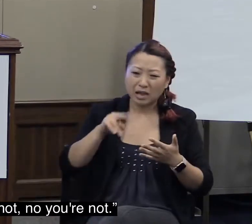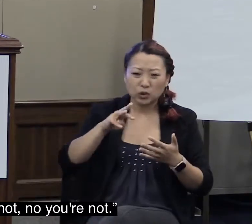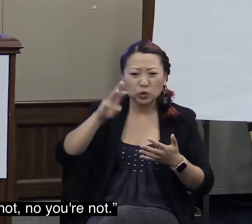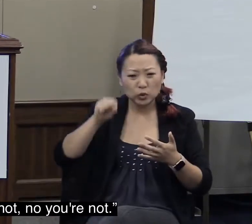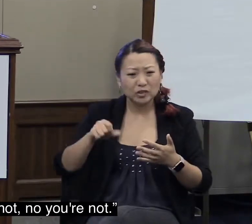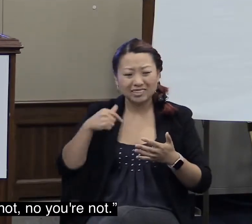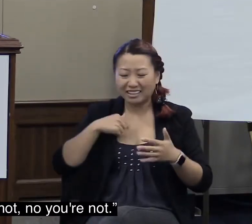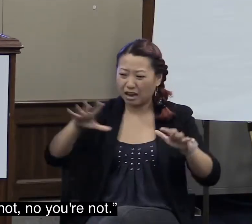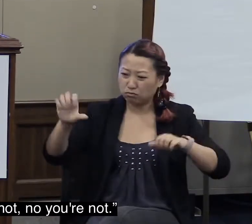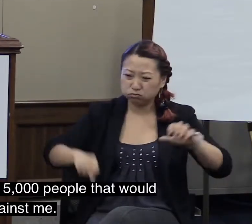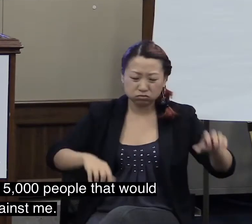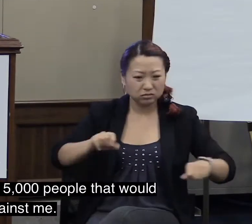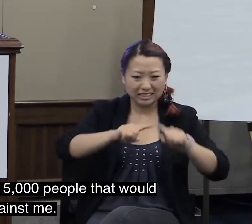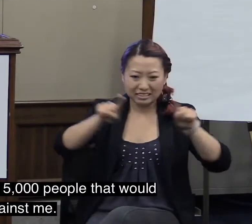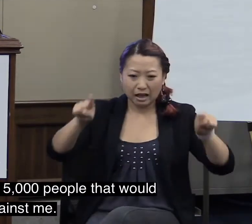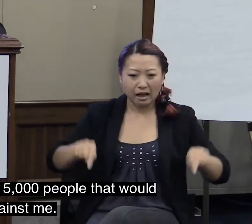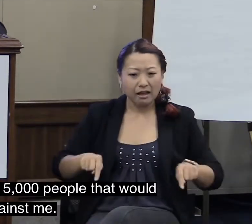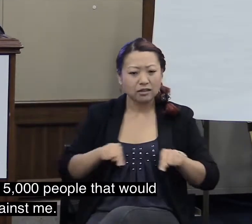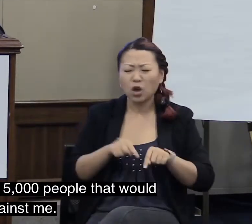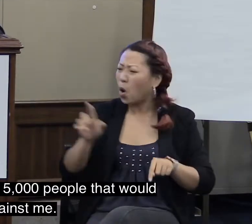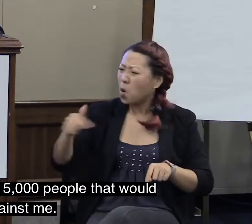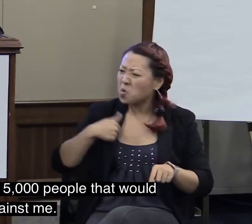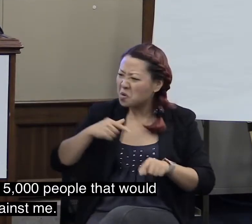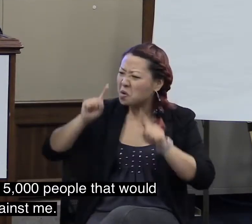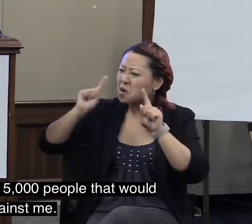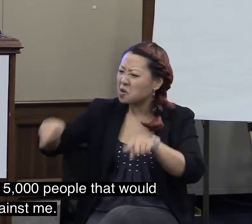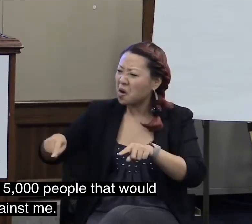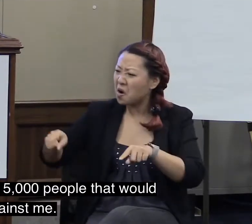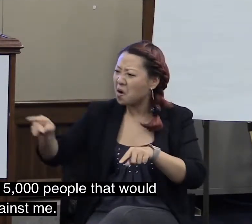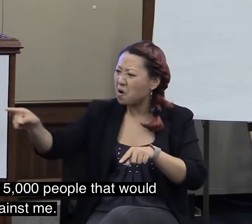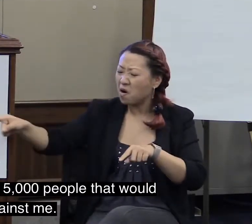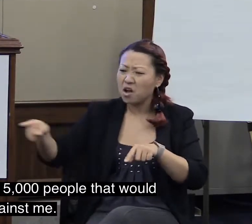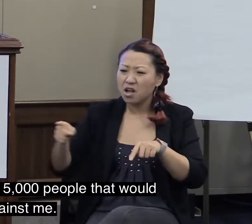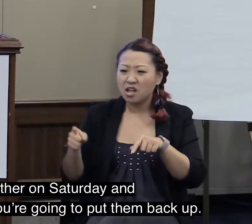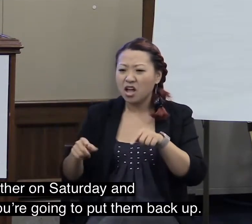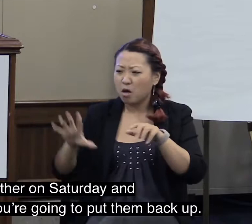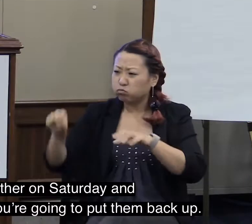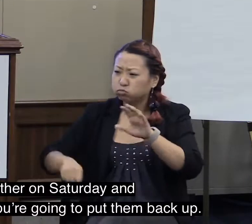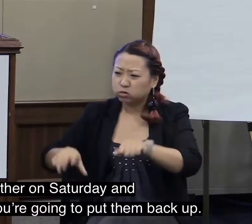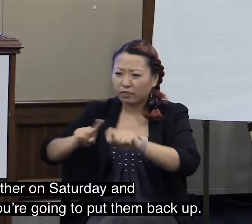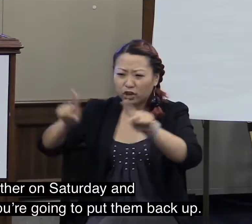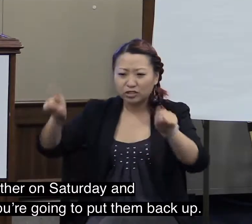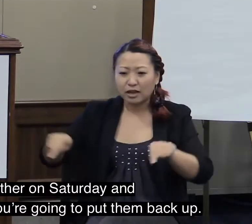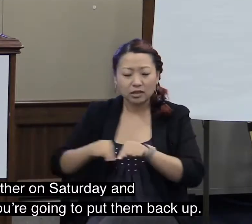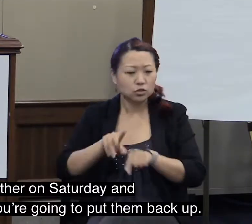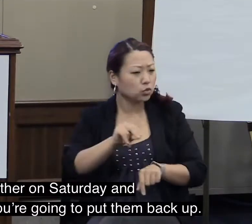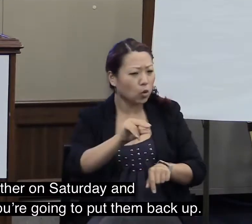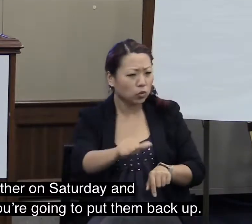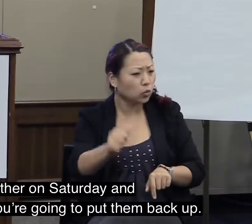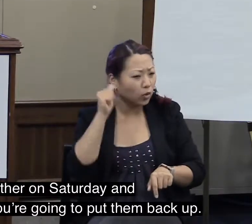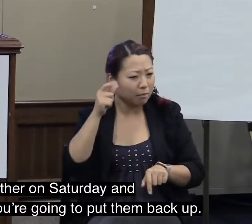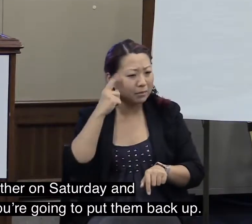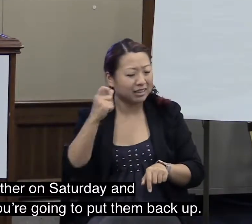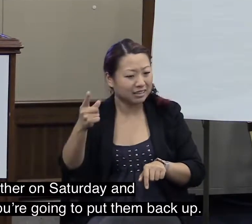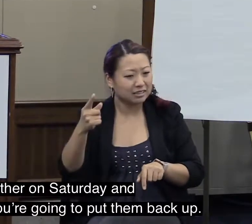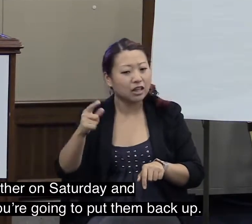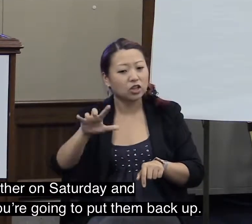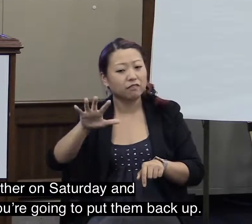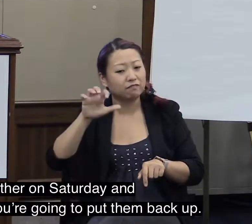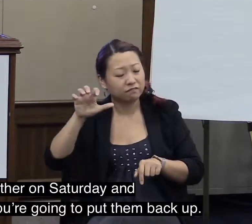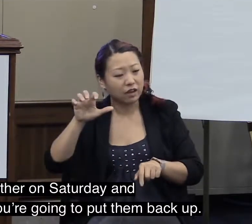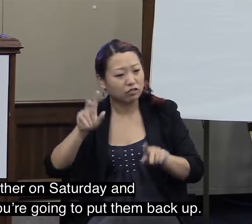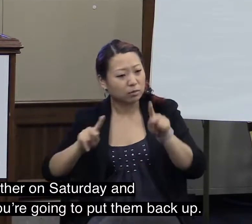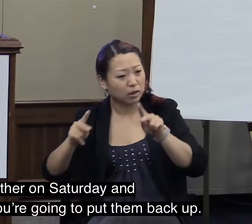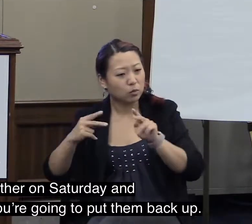not. No, you're not, because then we'd find 5,000 people that would vote against me, right? I said, we're going to get together on Saturday and build 5,000